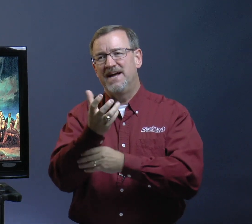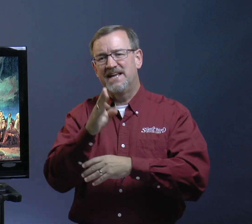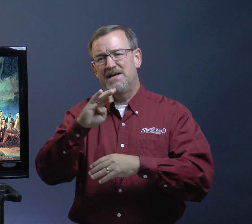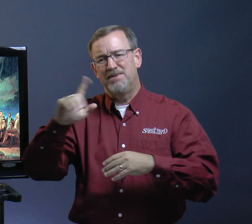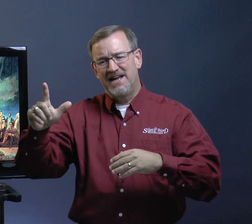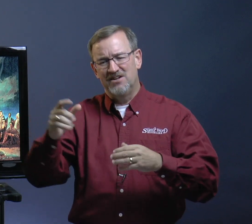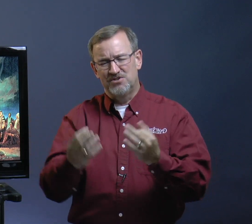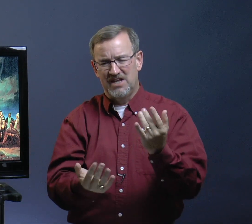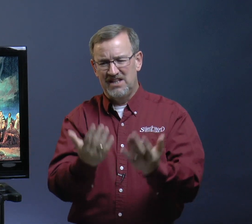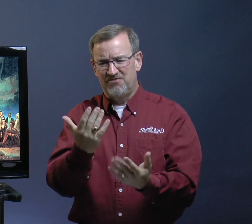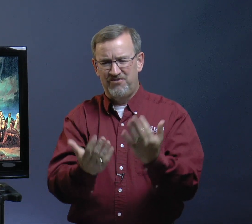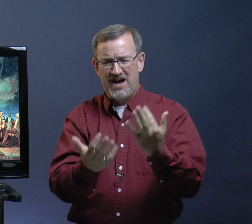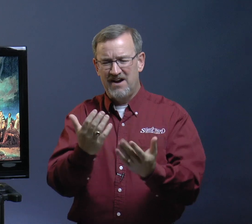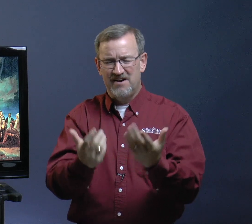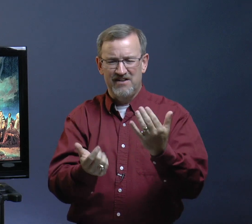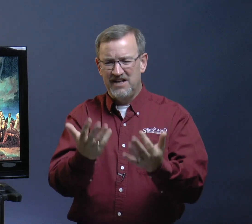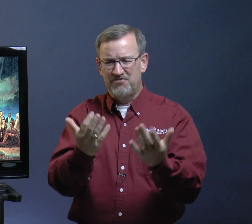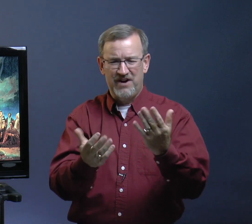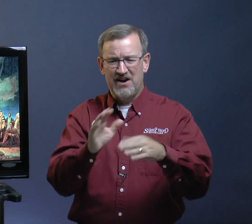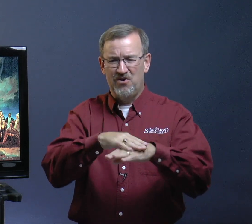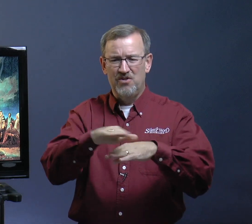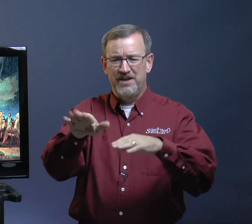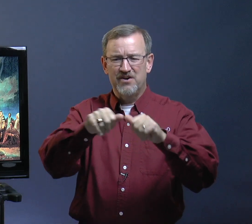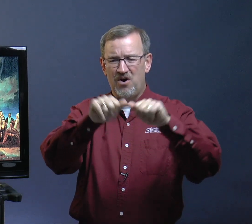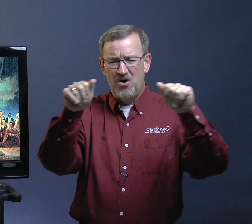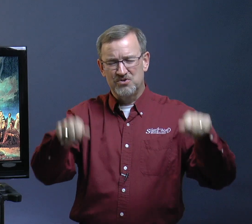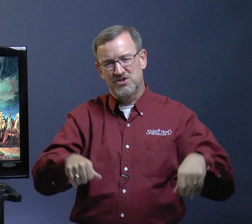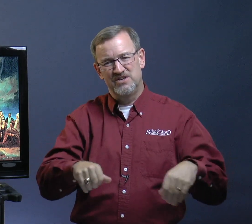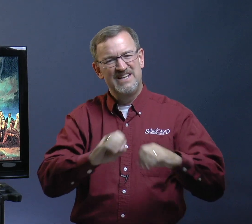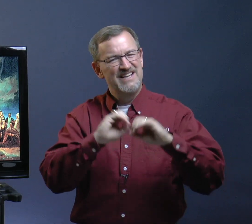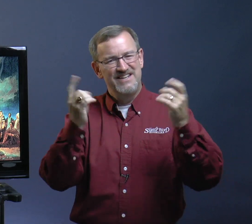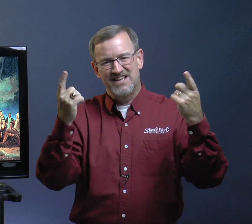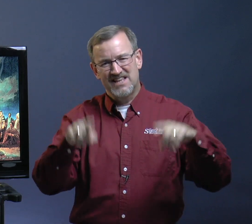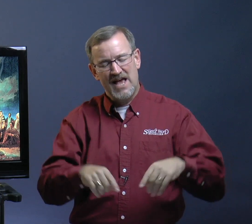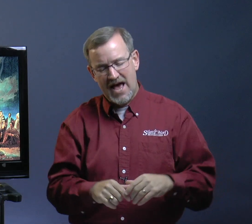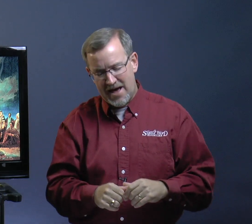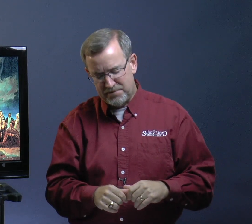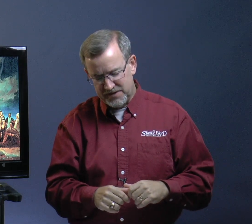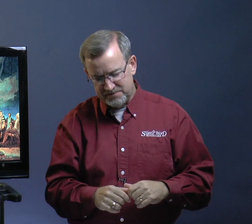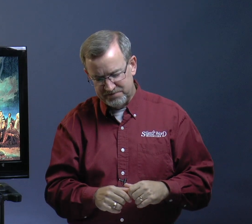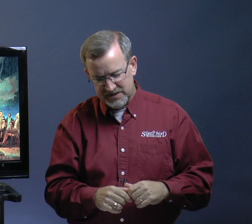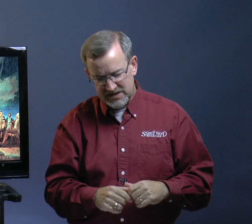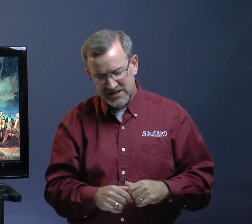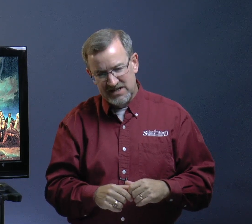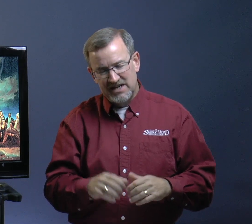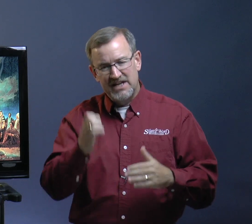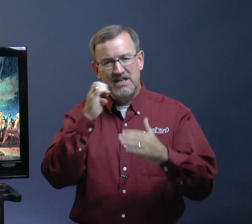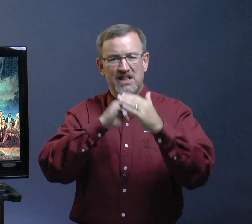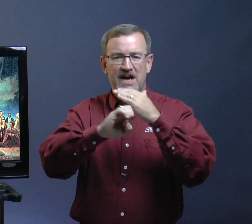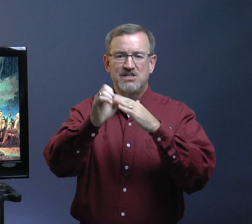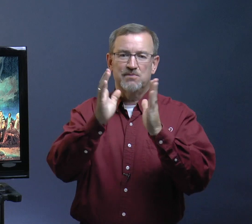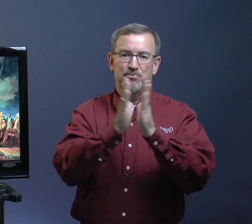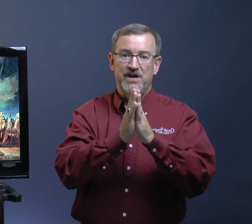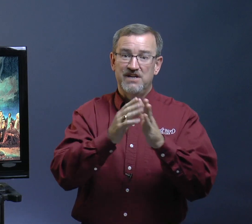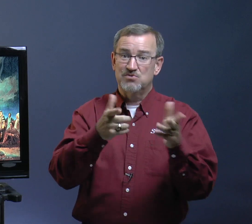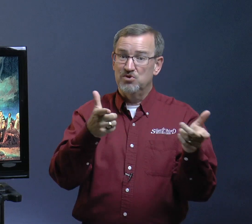begging Baal to fire a light fire on their altar, nothing happened. Elijah prays real